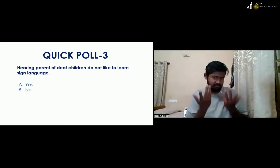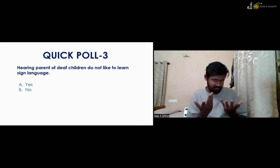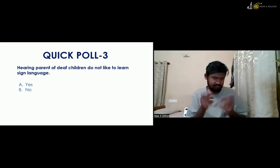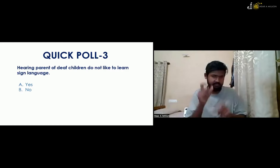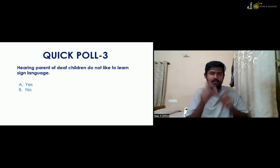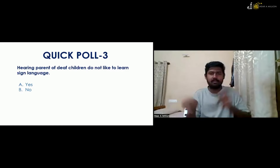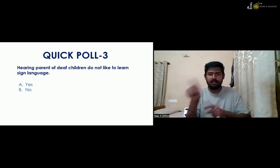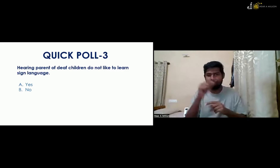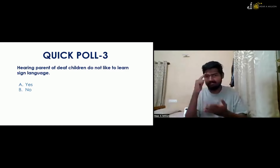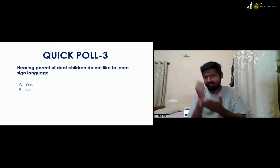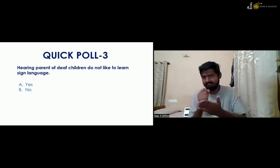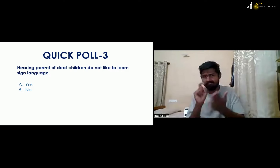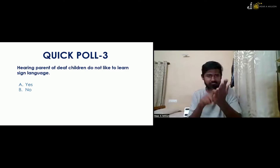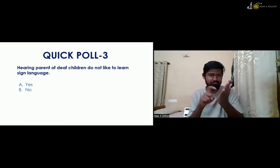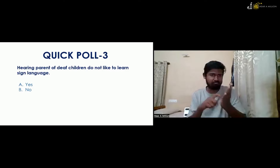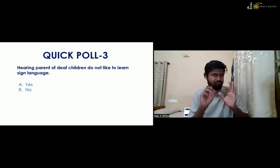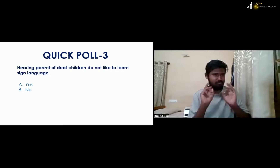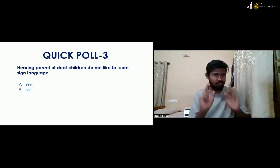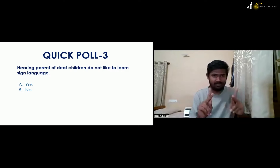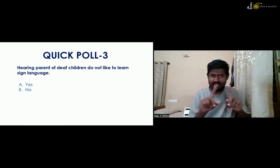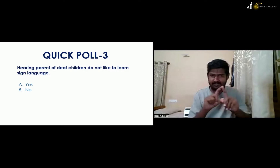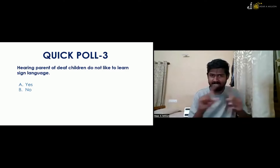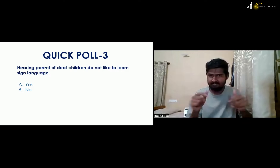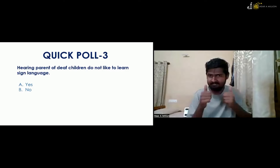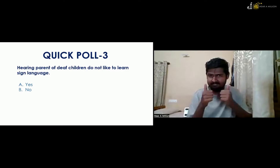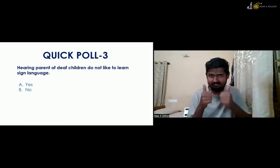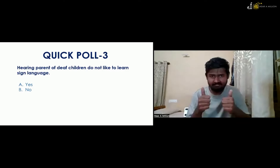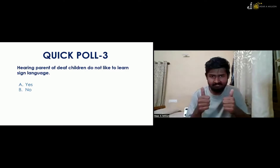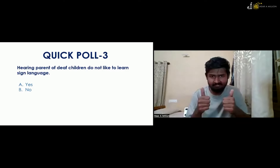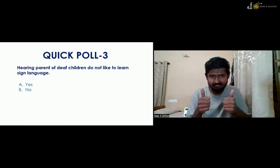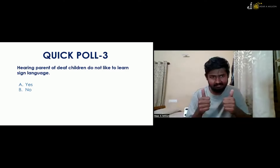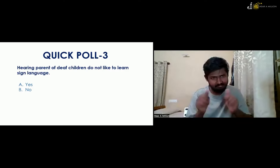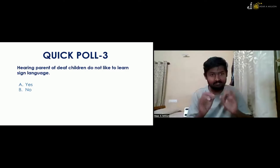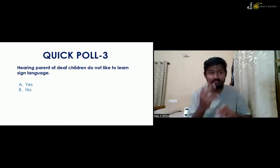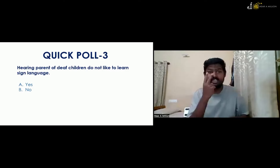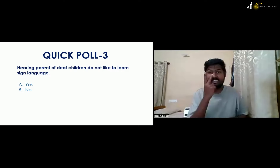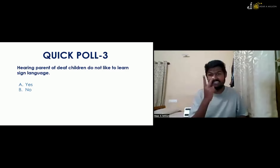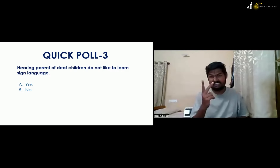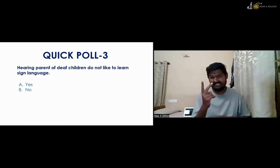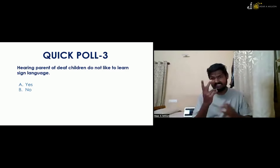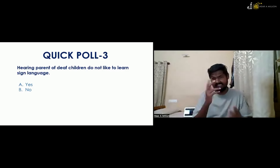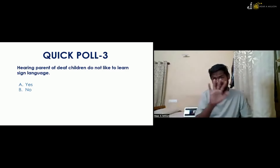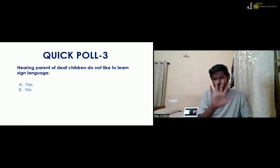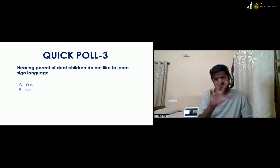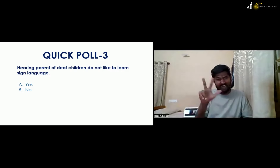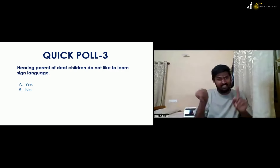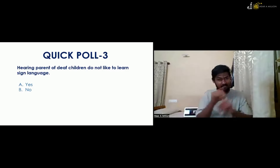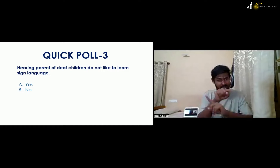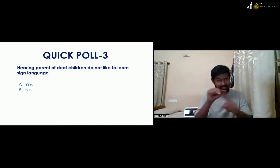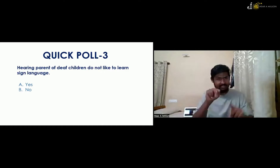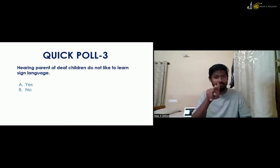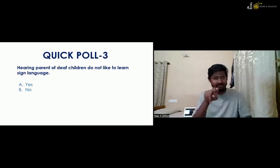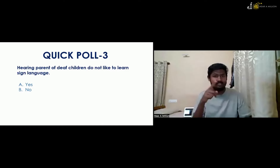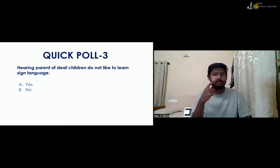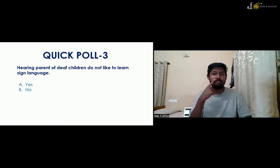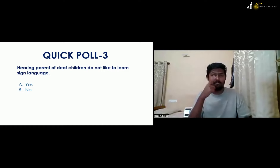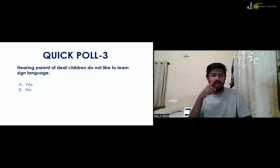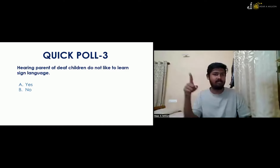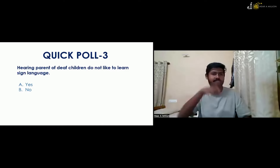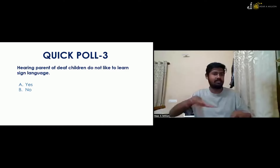to learn the sign language are 42%. So that was the poll results given by the participants.